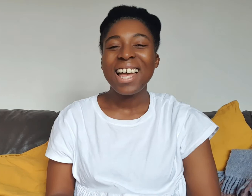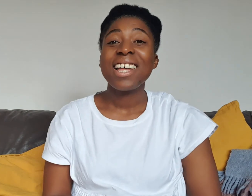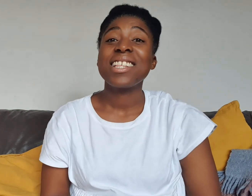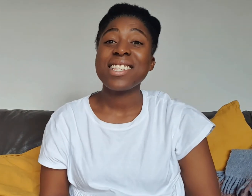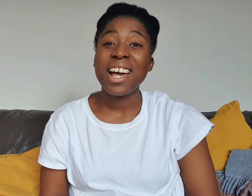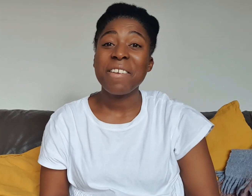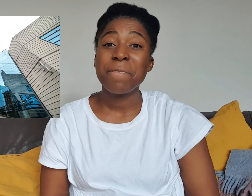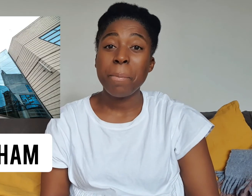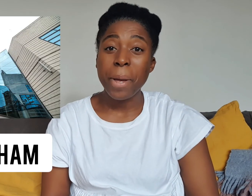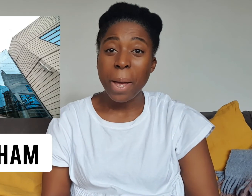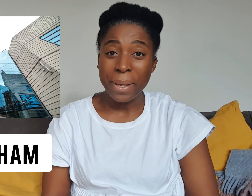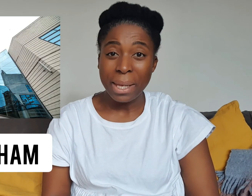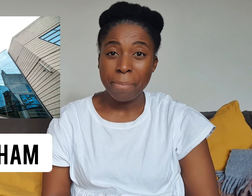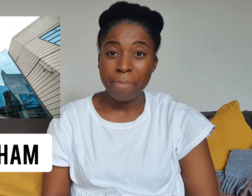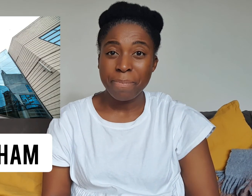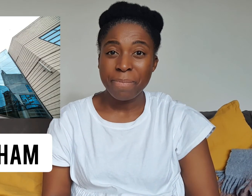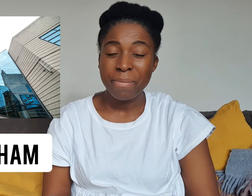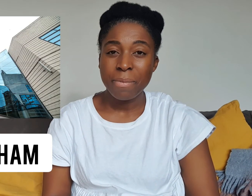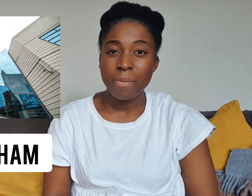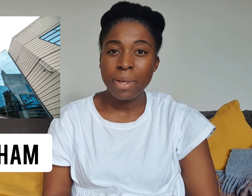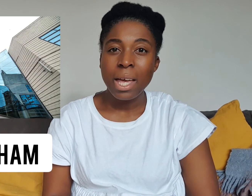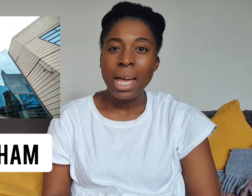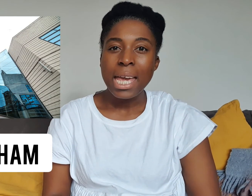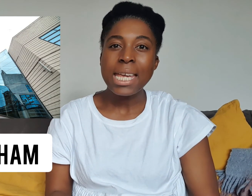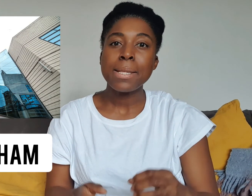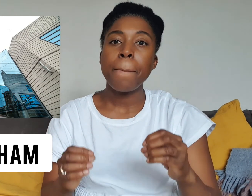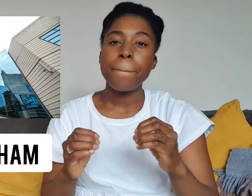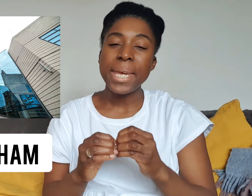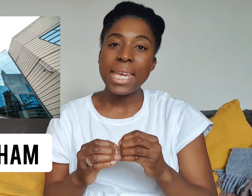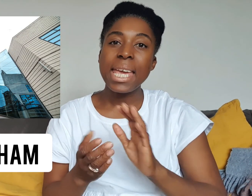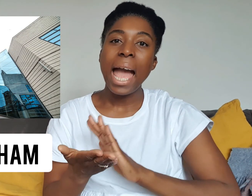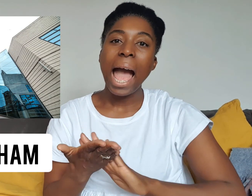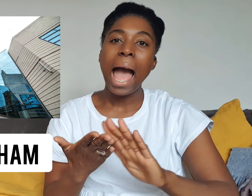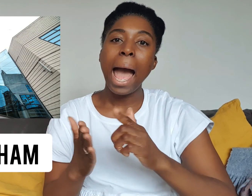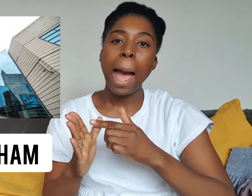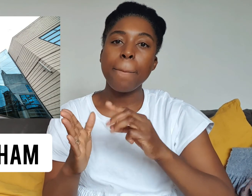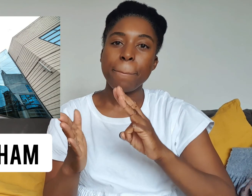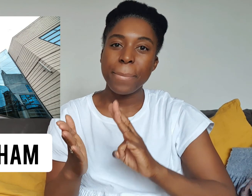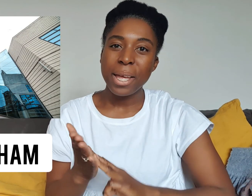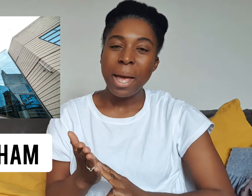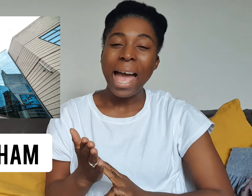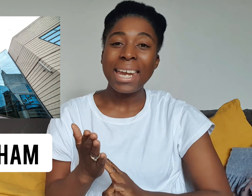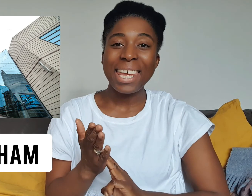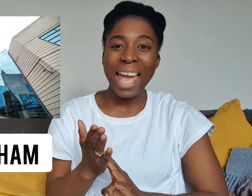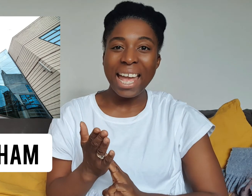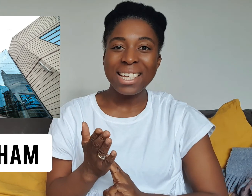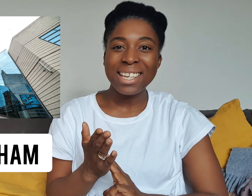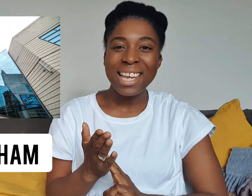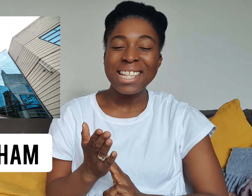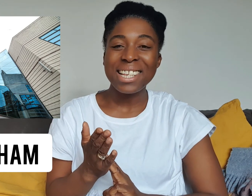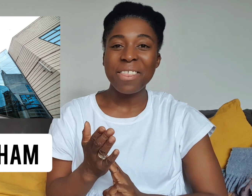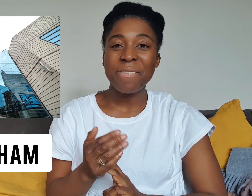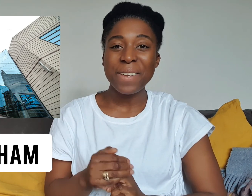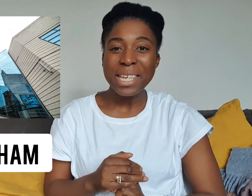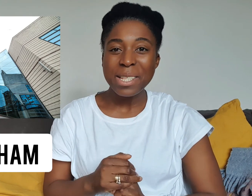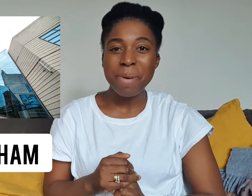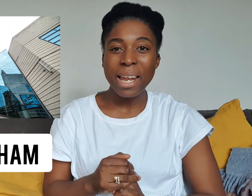The sign for Birmingham is BHAM. And again, it's another finger spelling